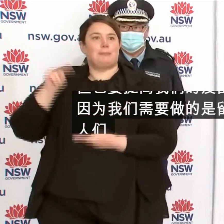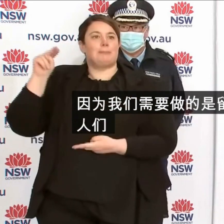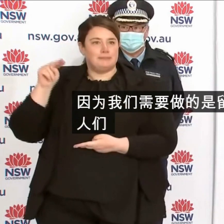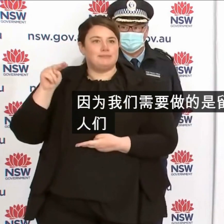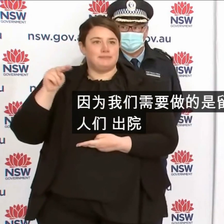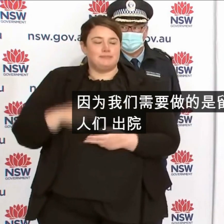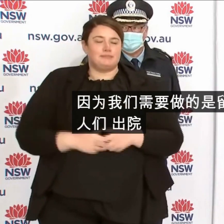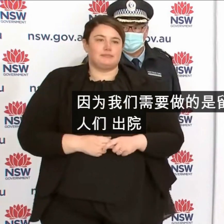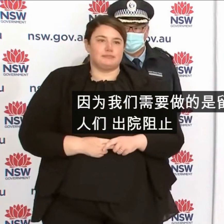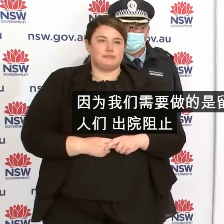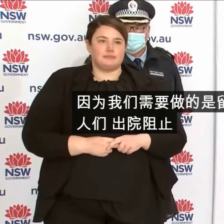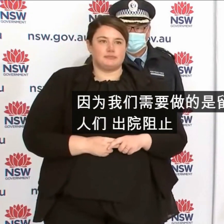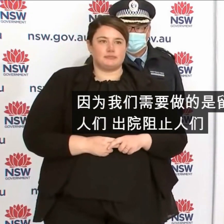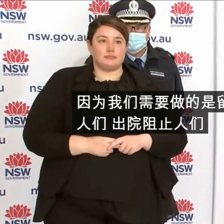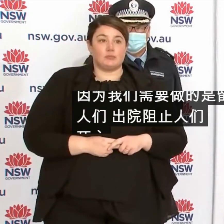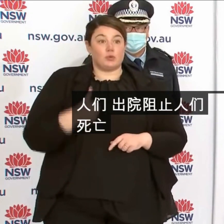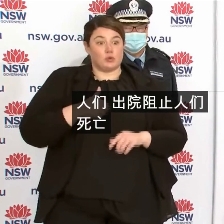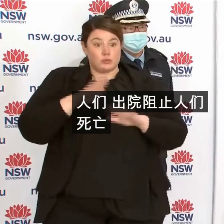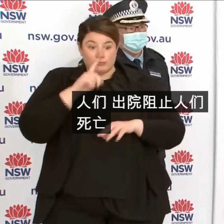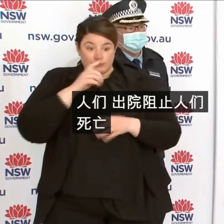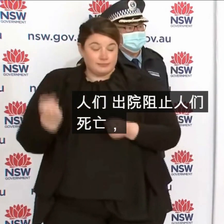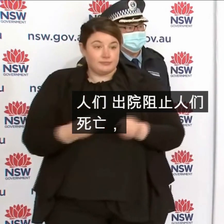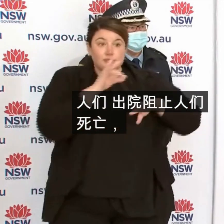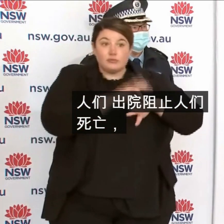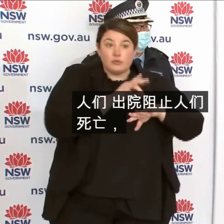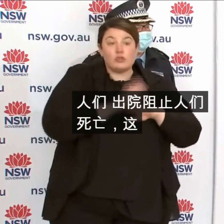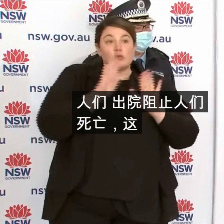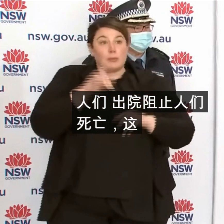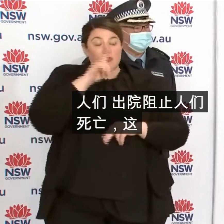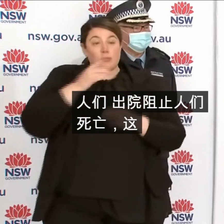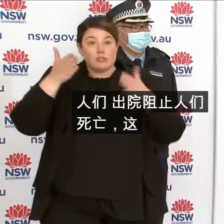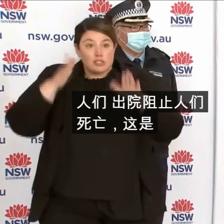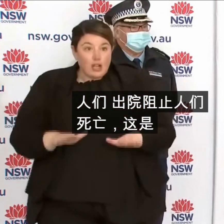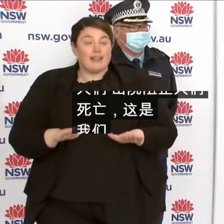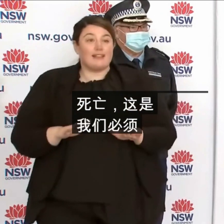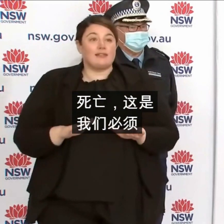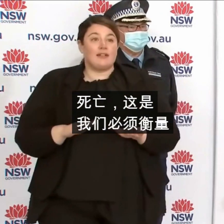is keep people out of hospital, stop people from dying, and that is the real